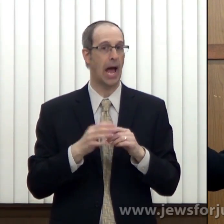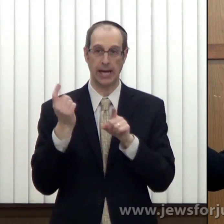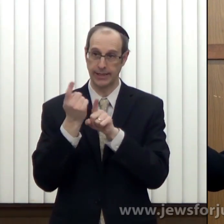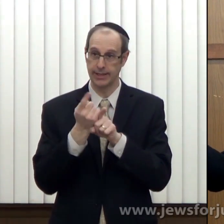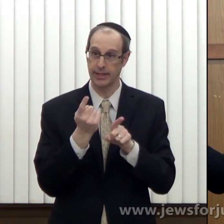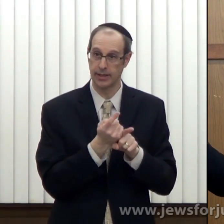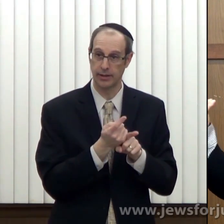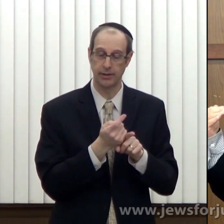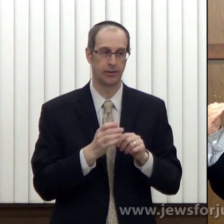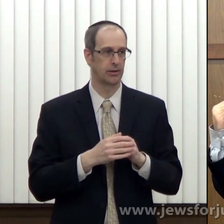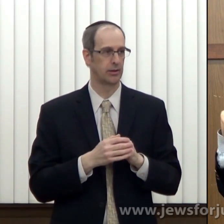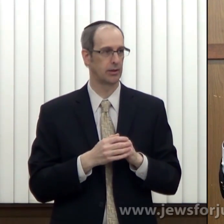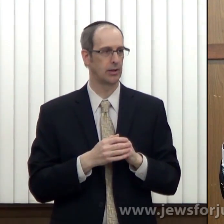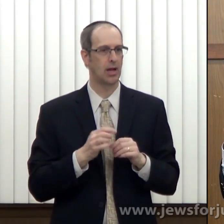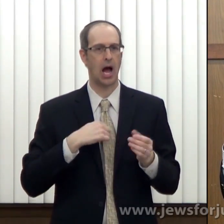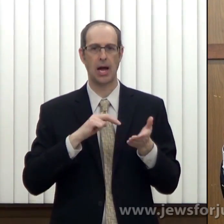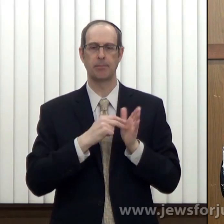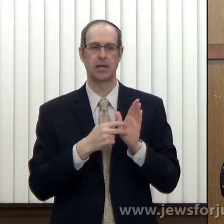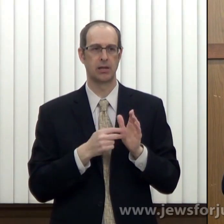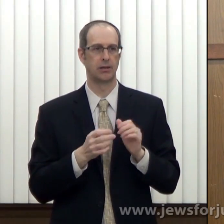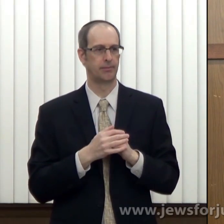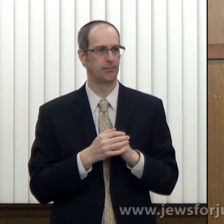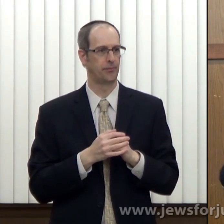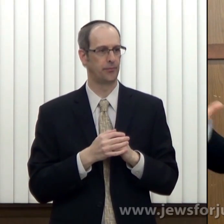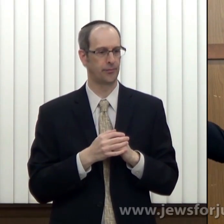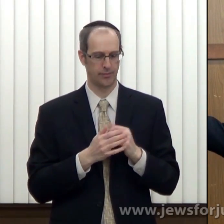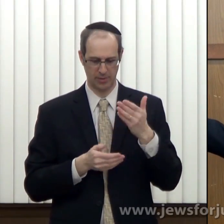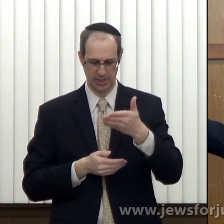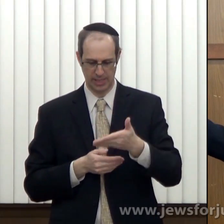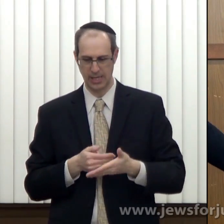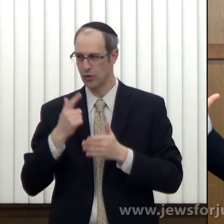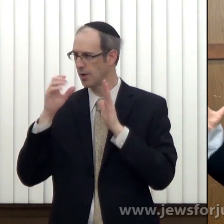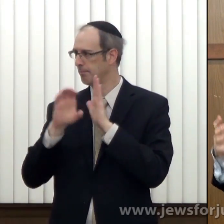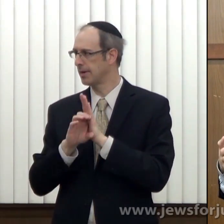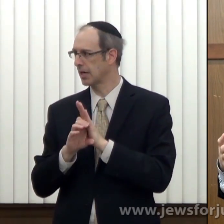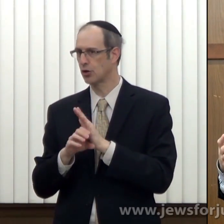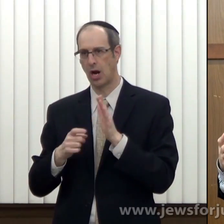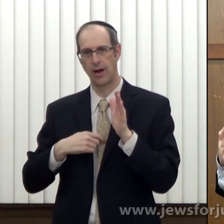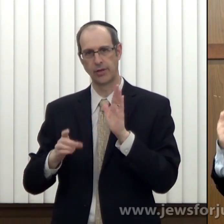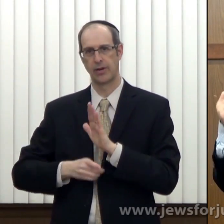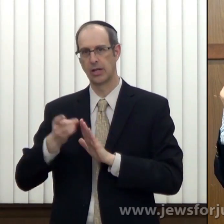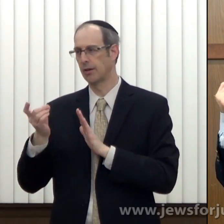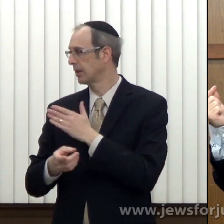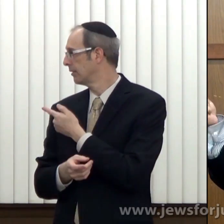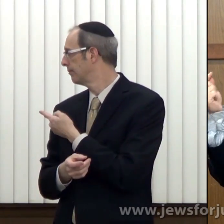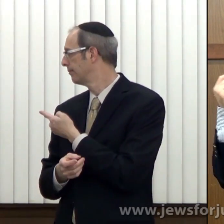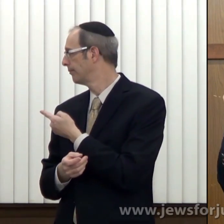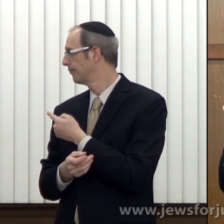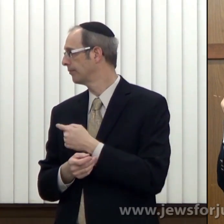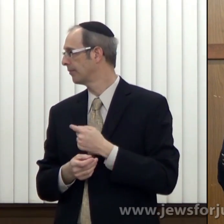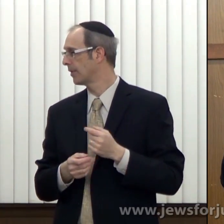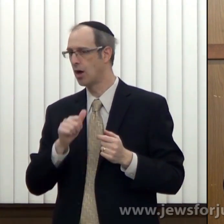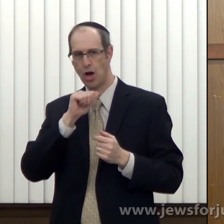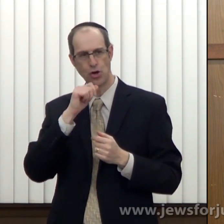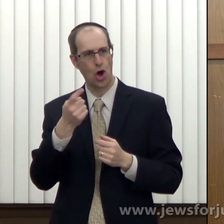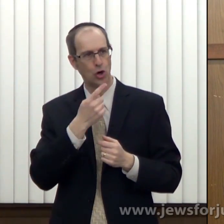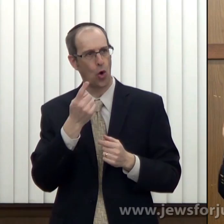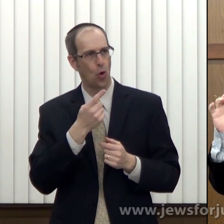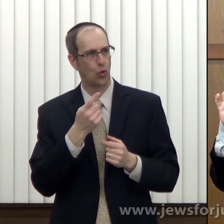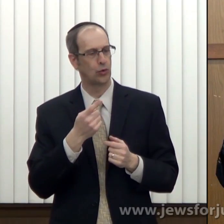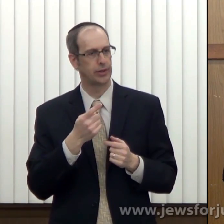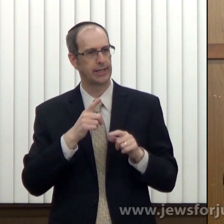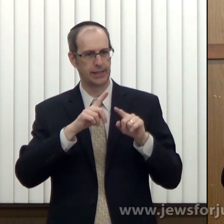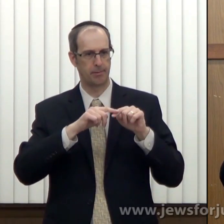consistent. By that I mean, this whole picture I've developed is not only based